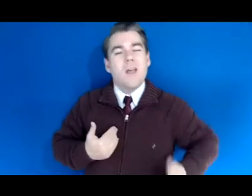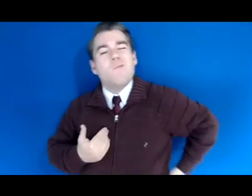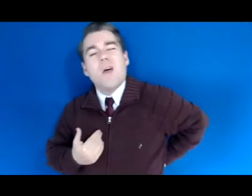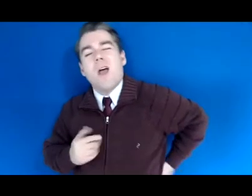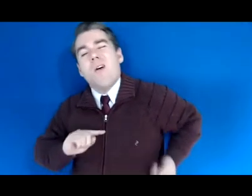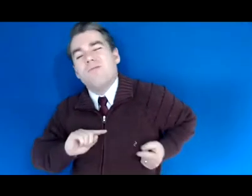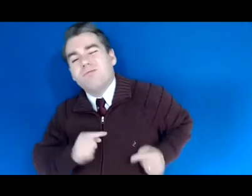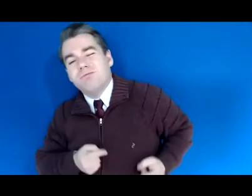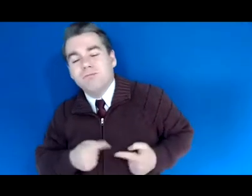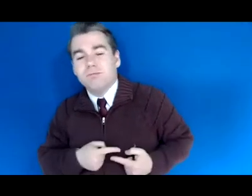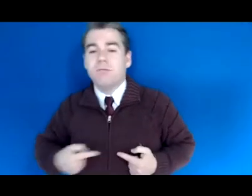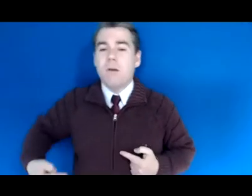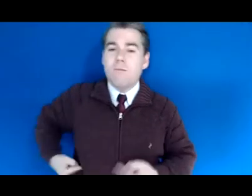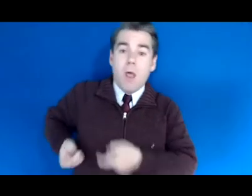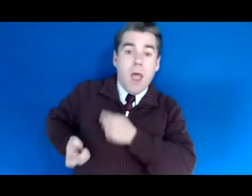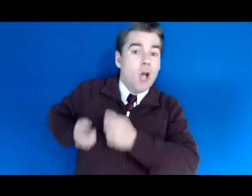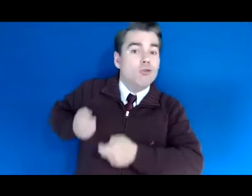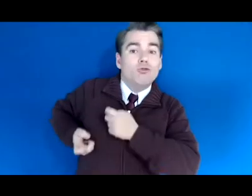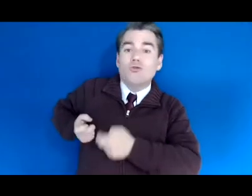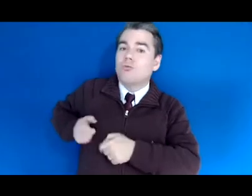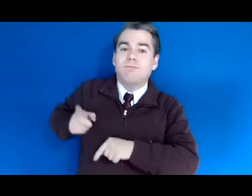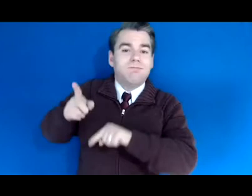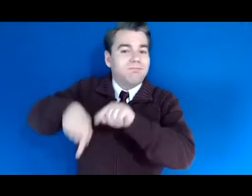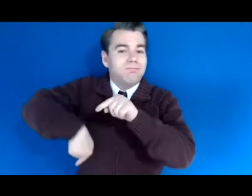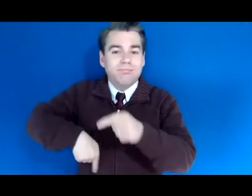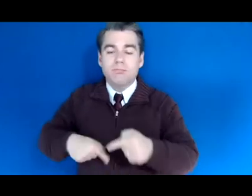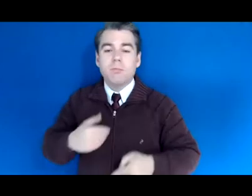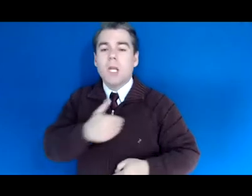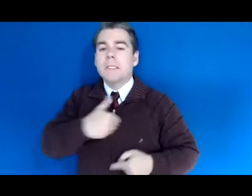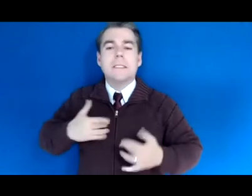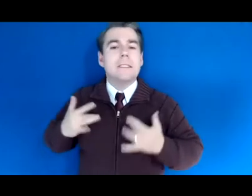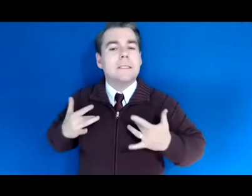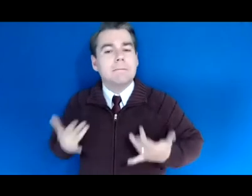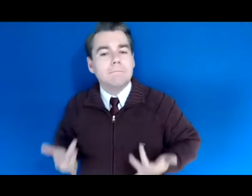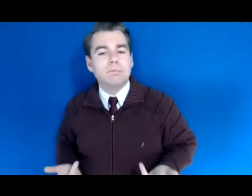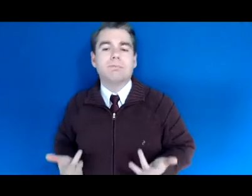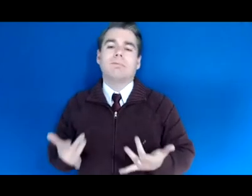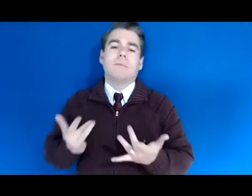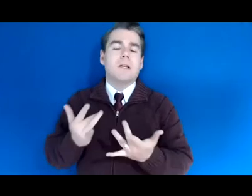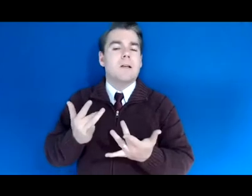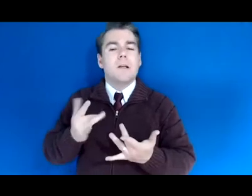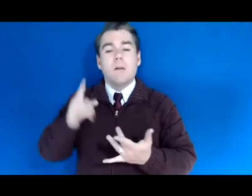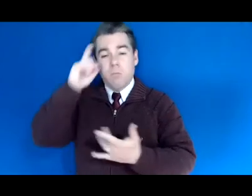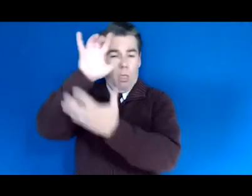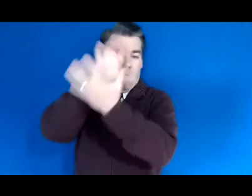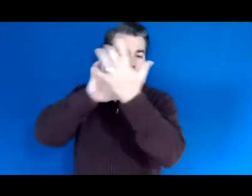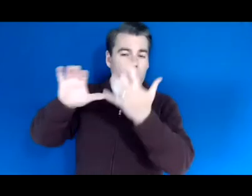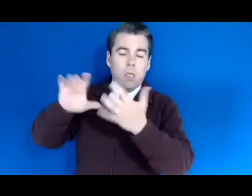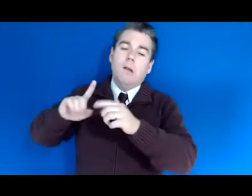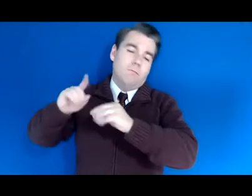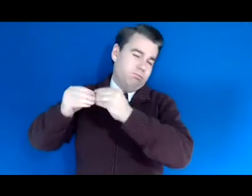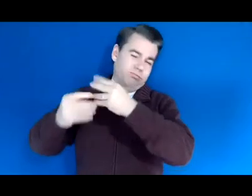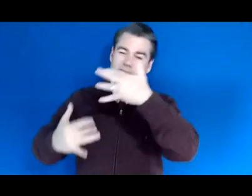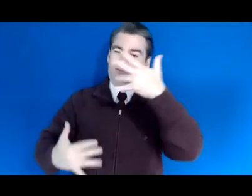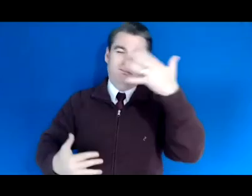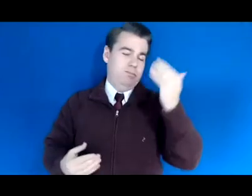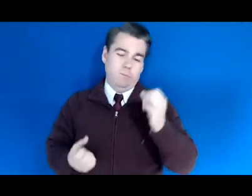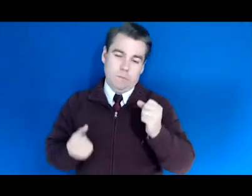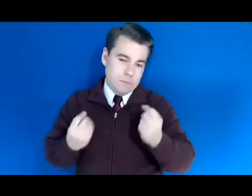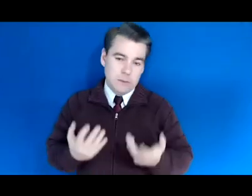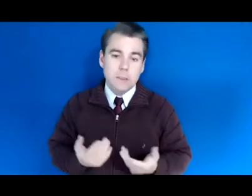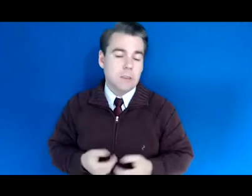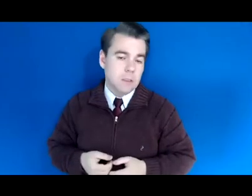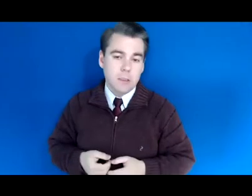control issues, tender breasts, and brain fog. The list can go on. I read many